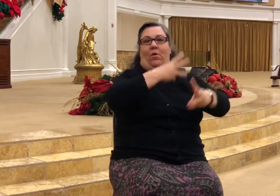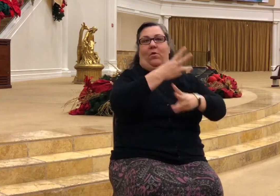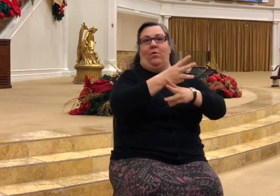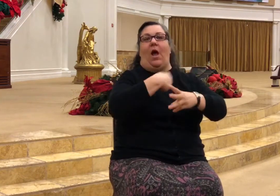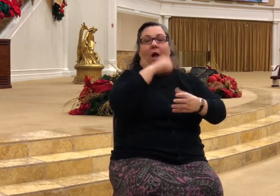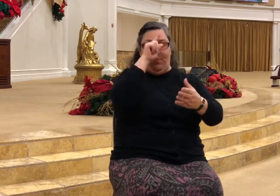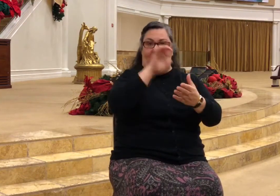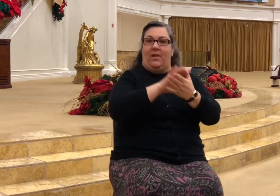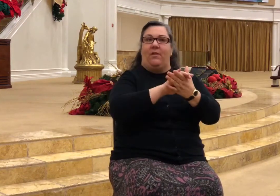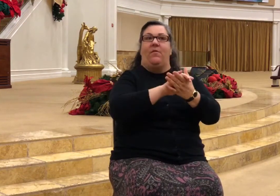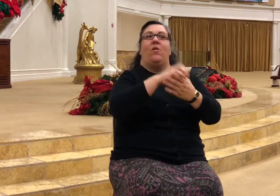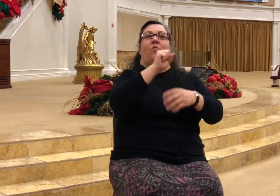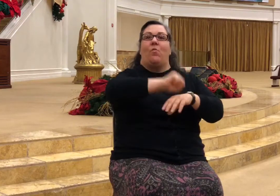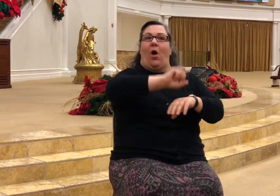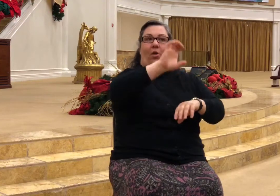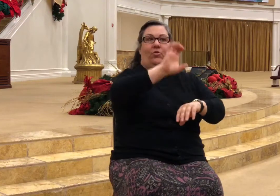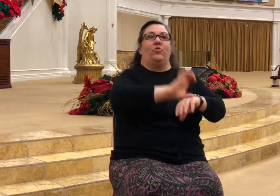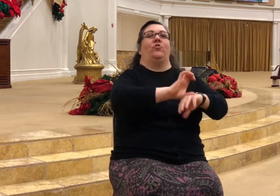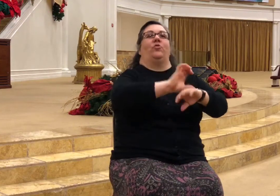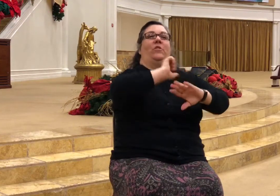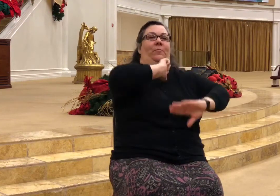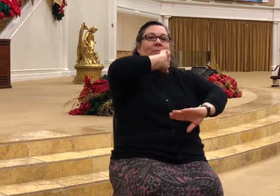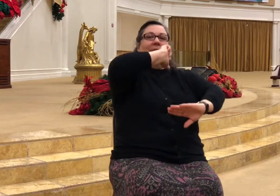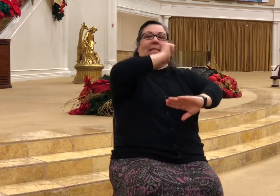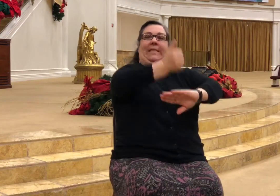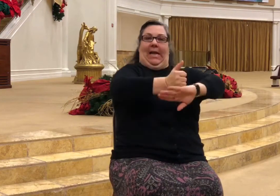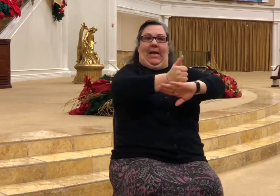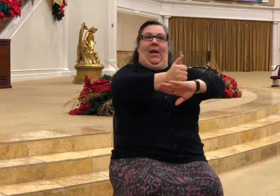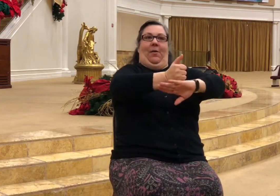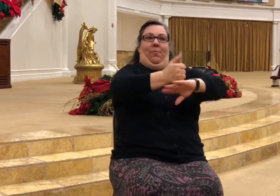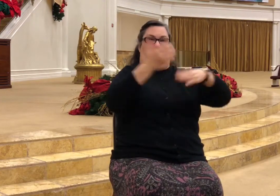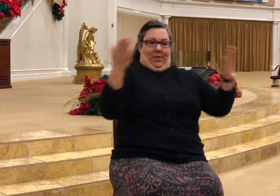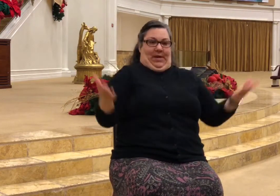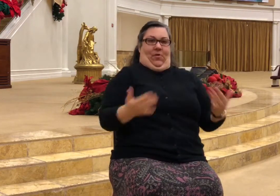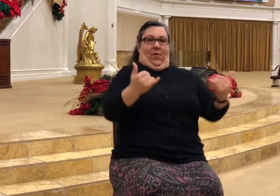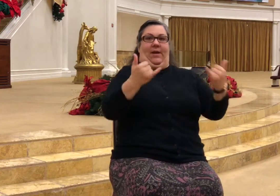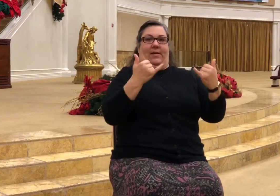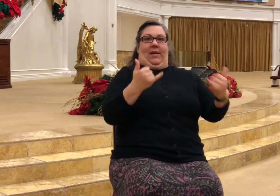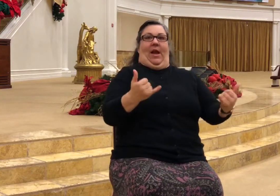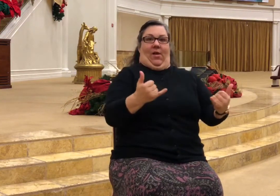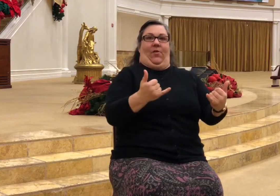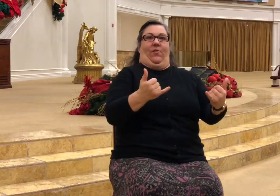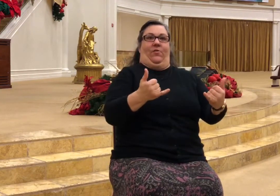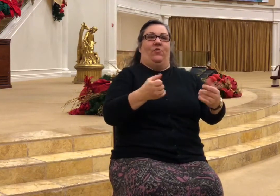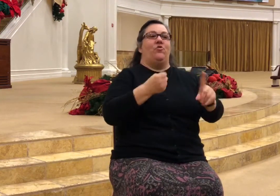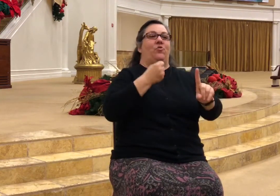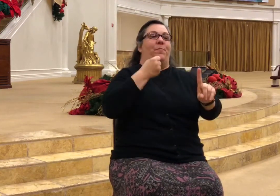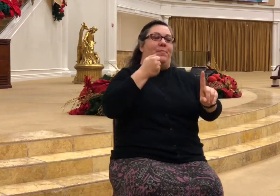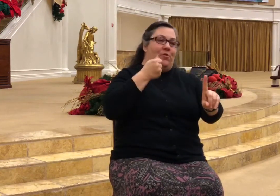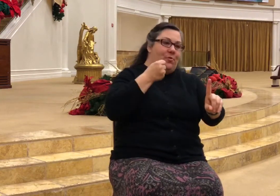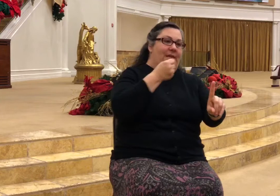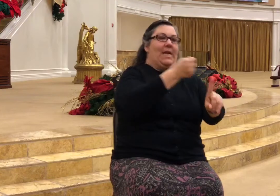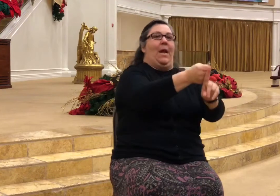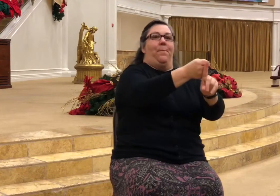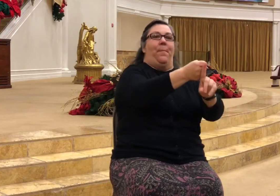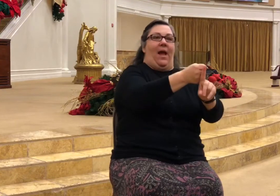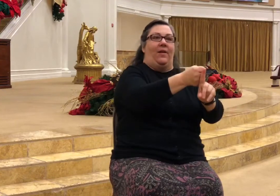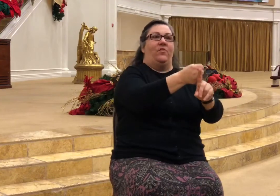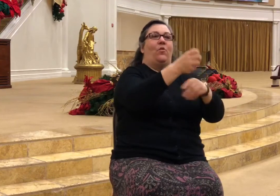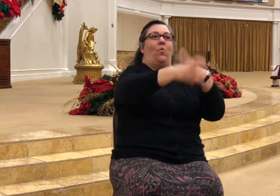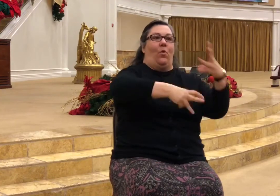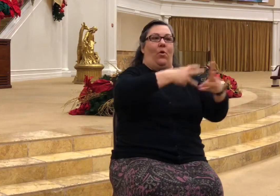Rock Church has been positioned in this end time to be an impactor and a world